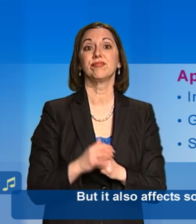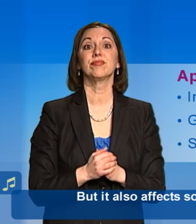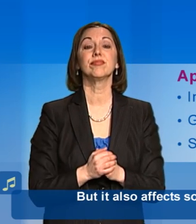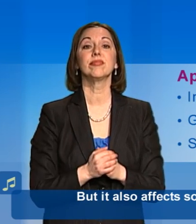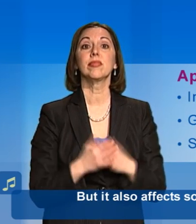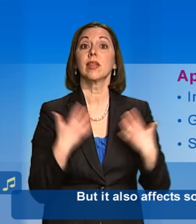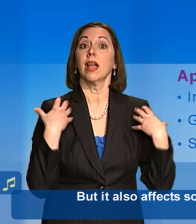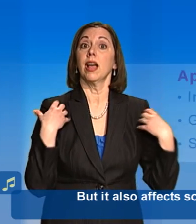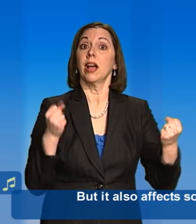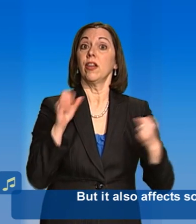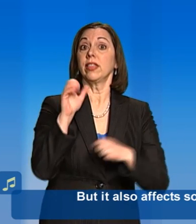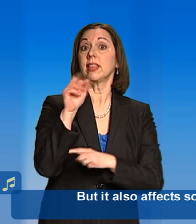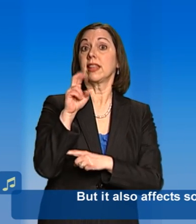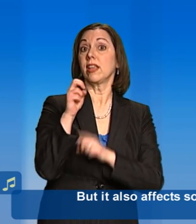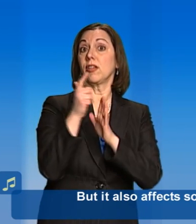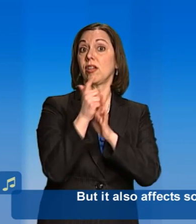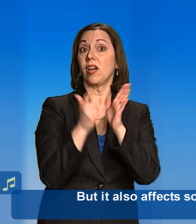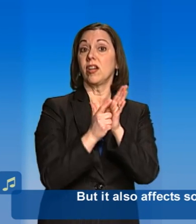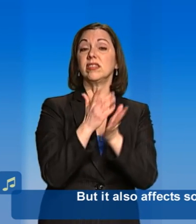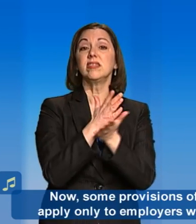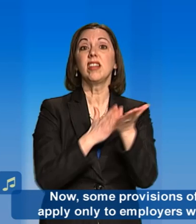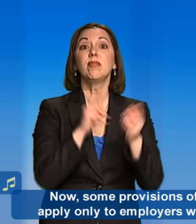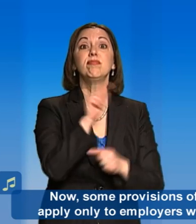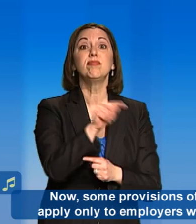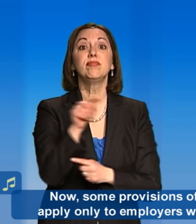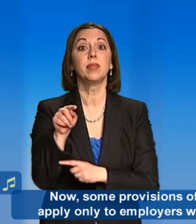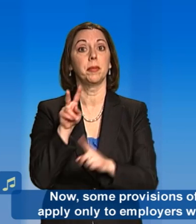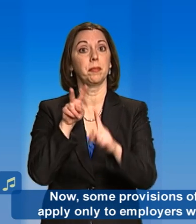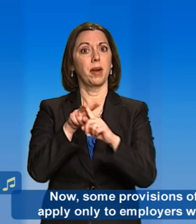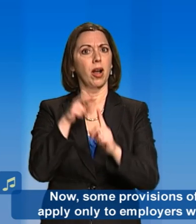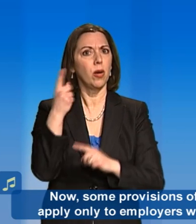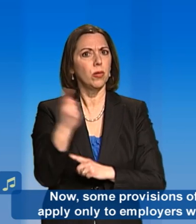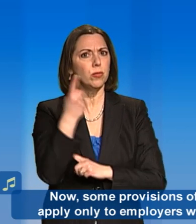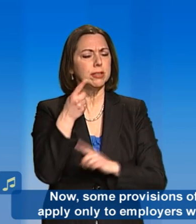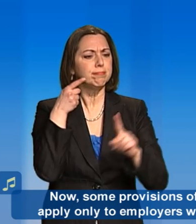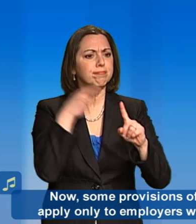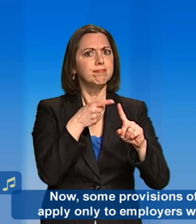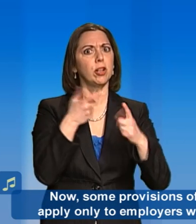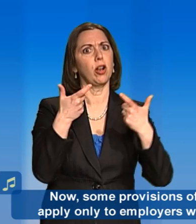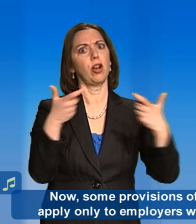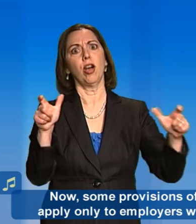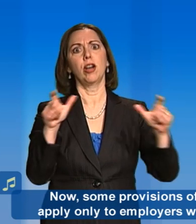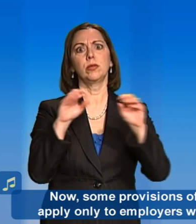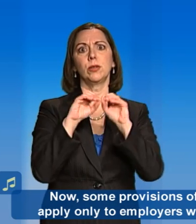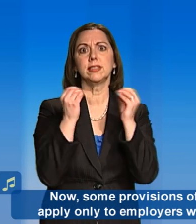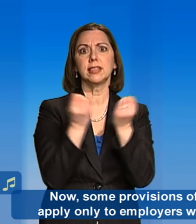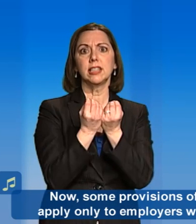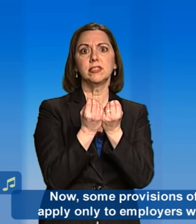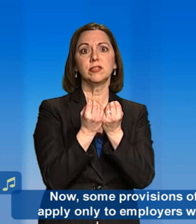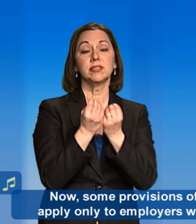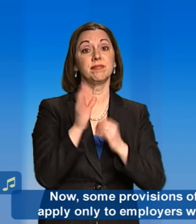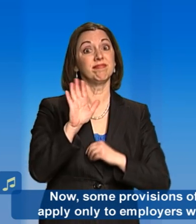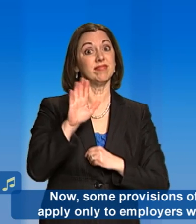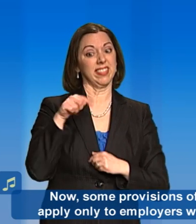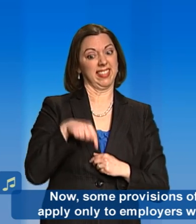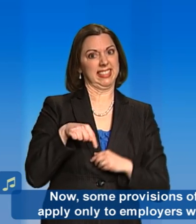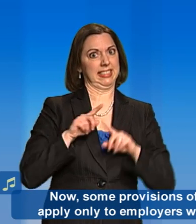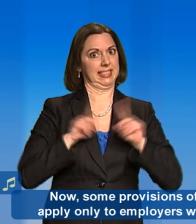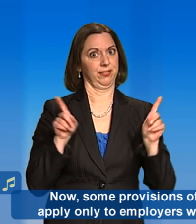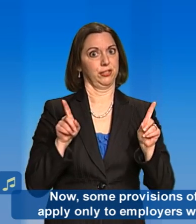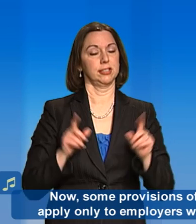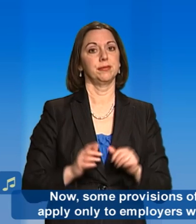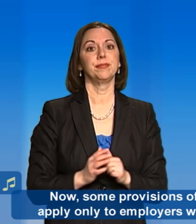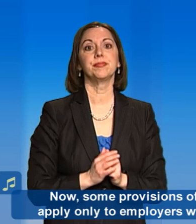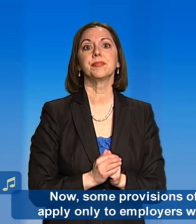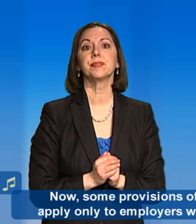affects some employers. Now, some provisions of the healthcare law apply only to employers